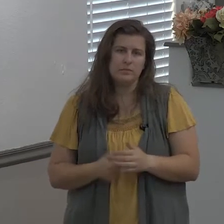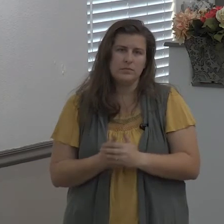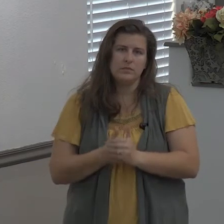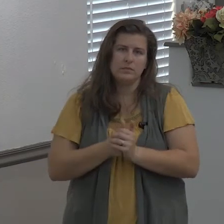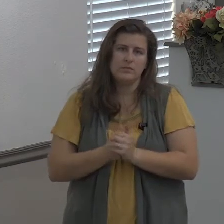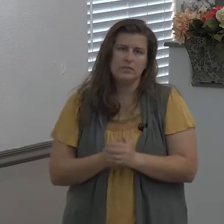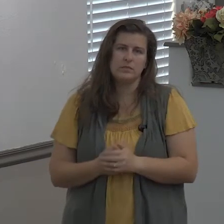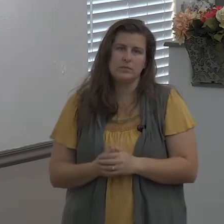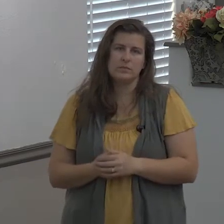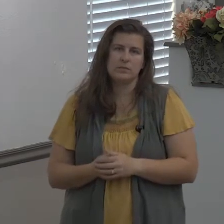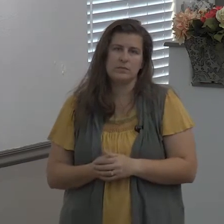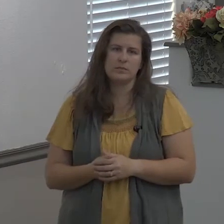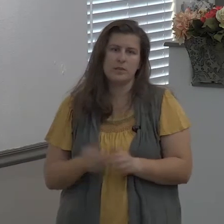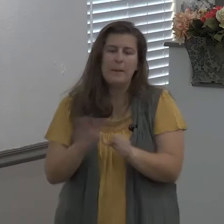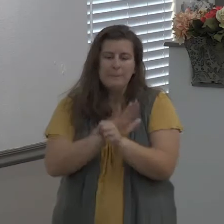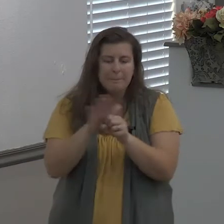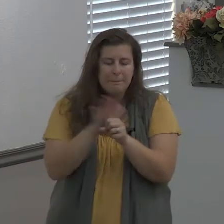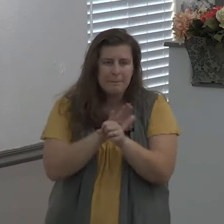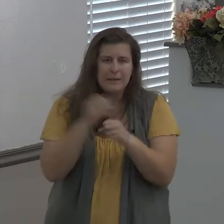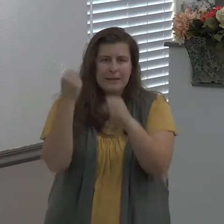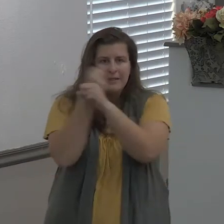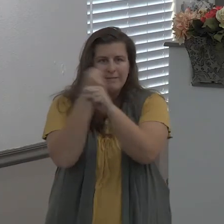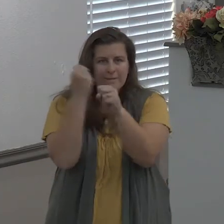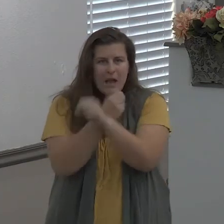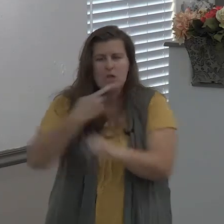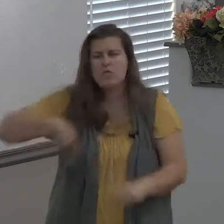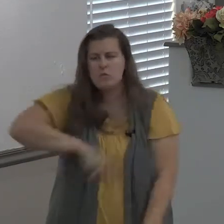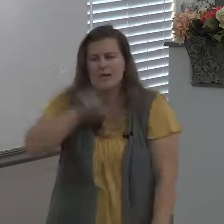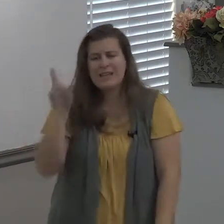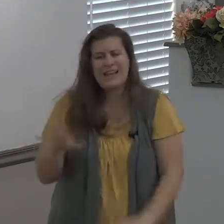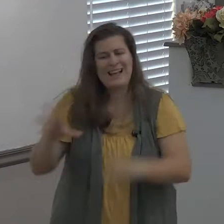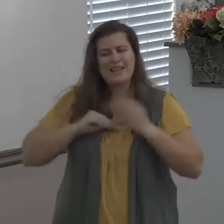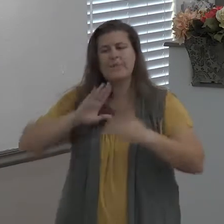It's the battle for the souls of men.